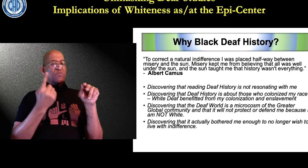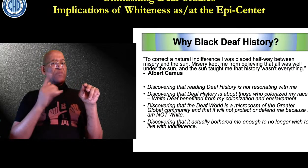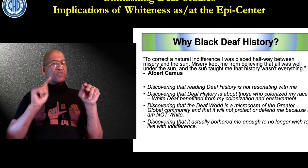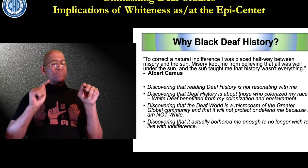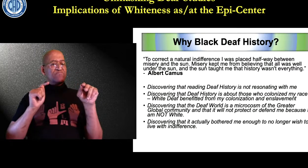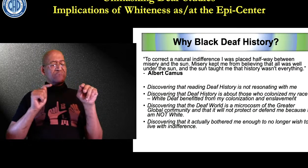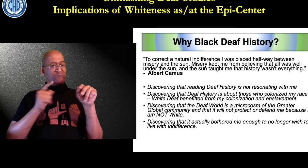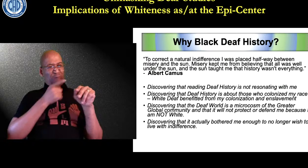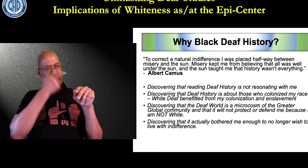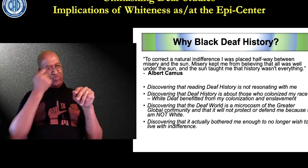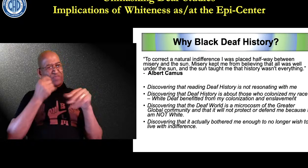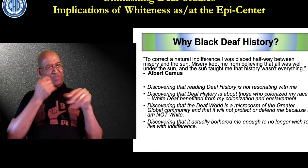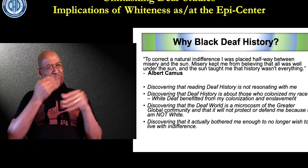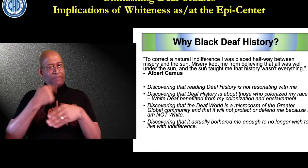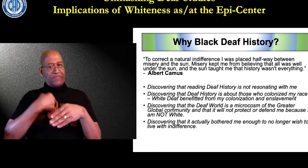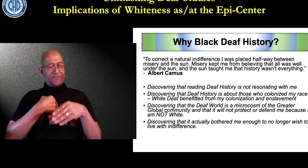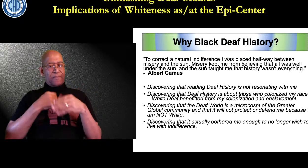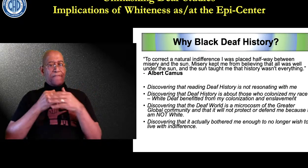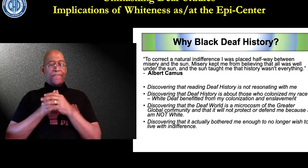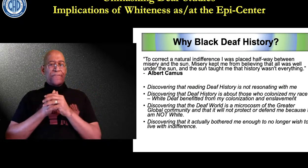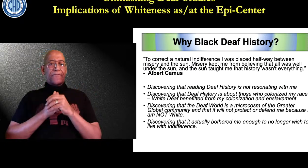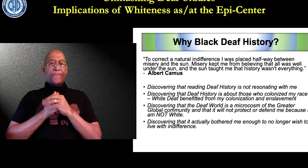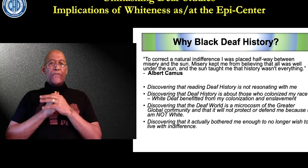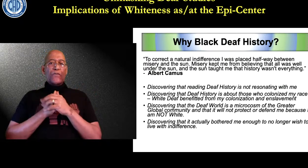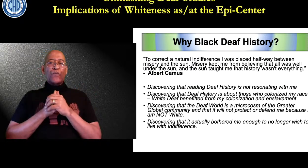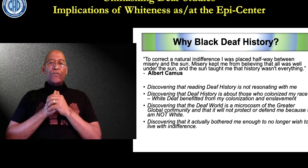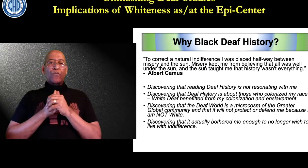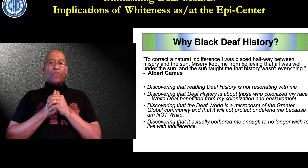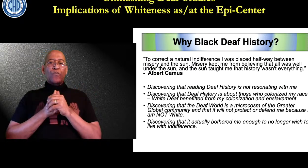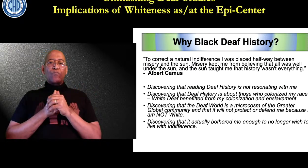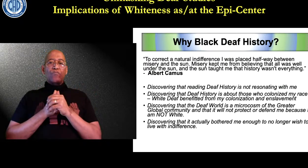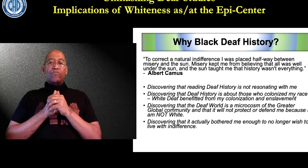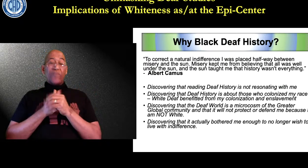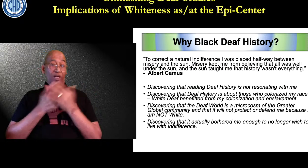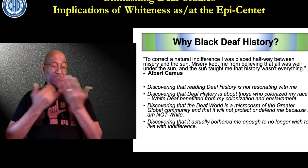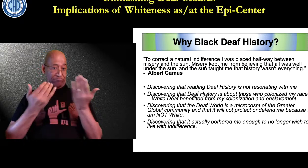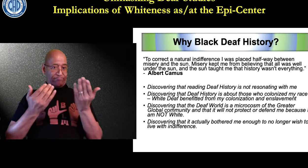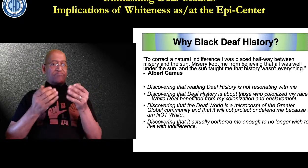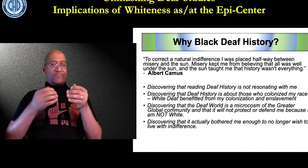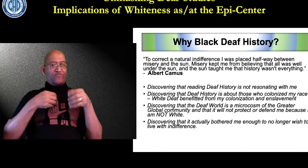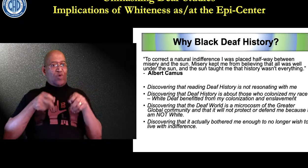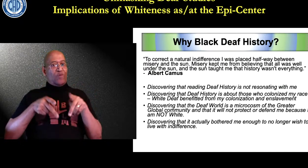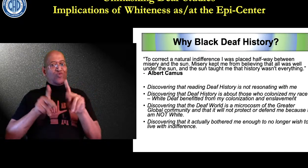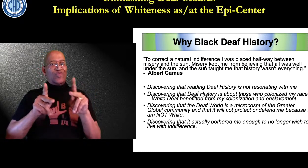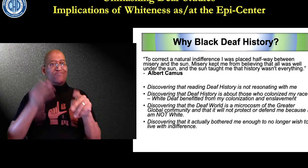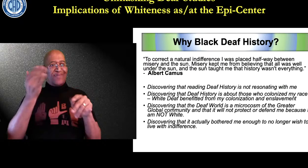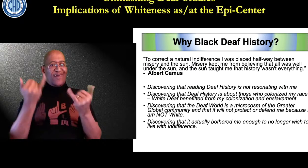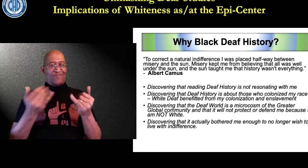I don't like having to accept that. I have to do something about it.